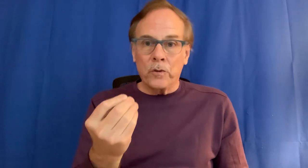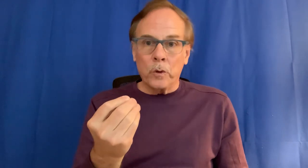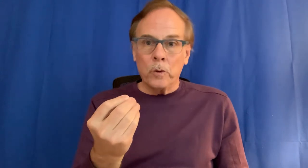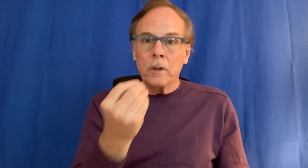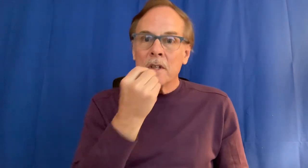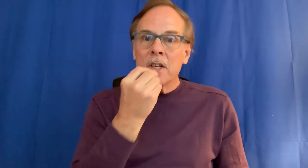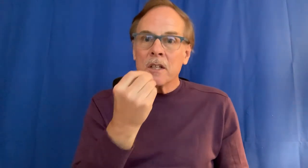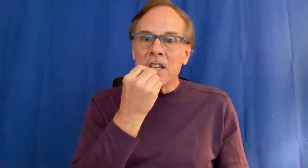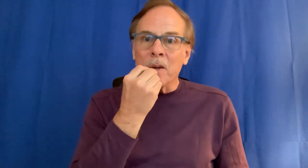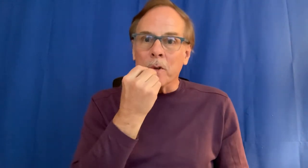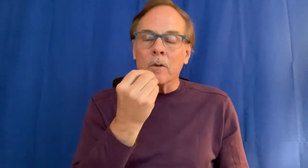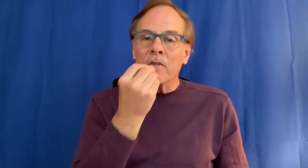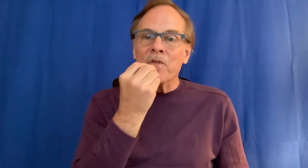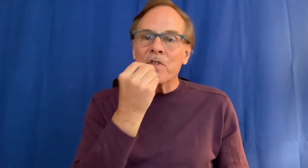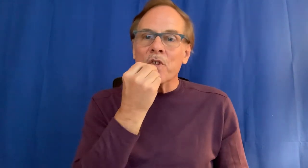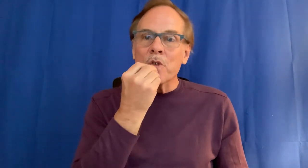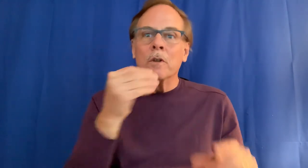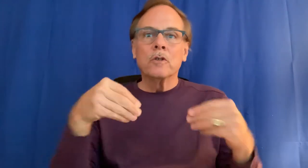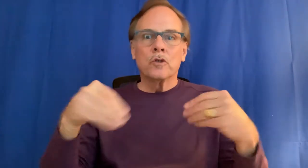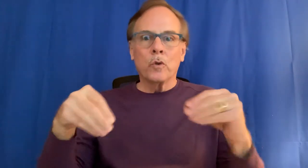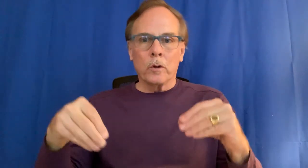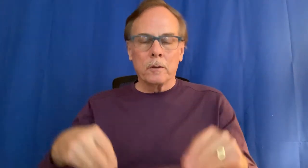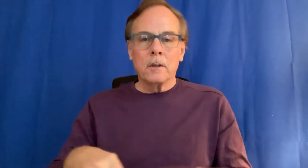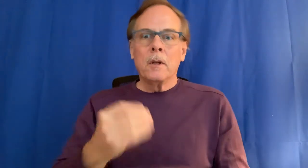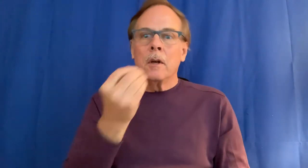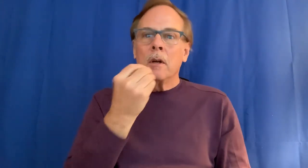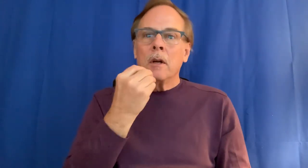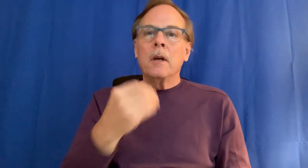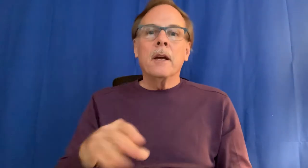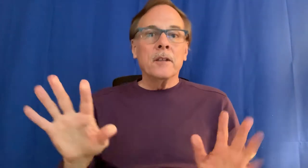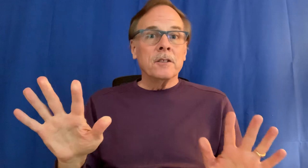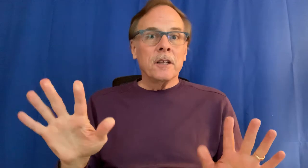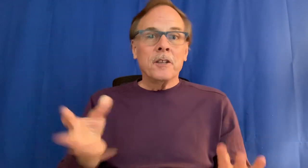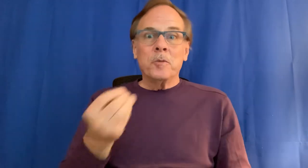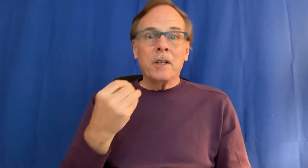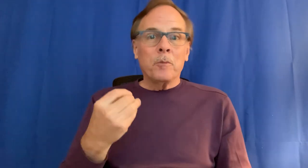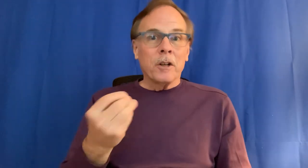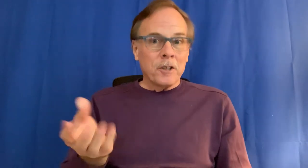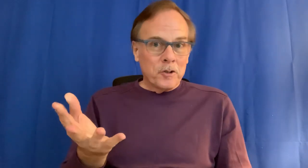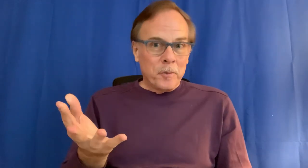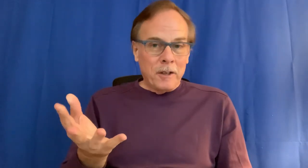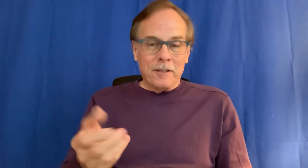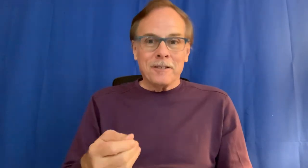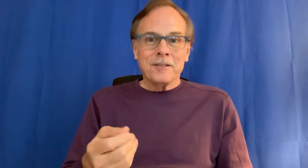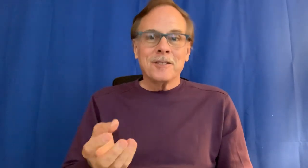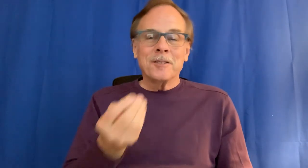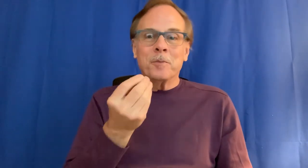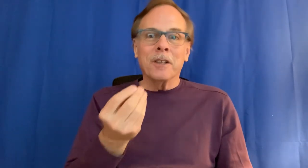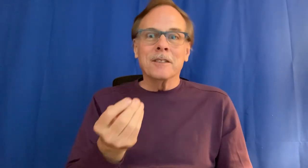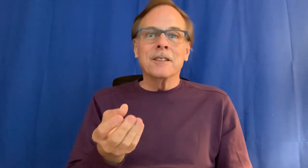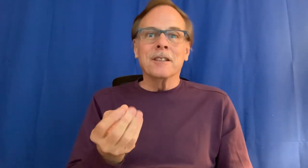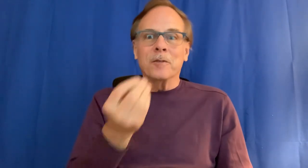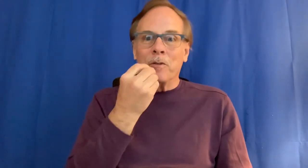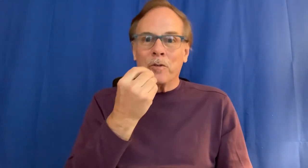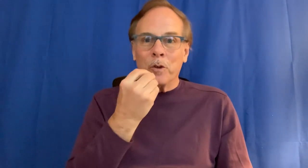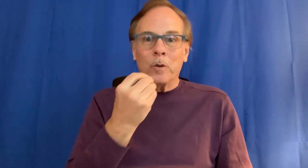food, double. Food store. And these days, you may not want to touch your mouth. But food, or